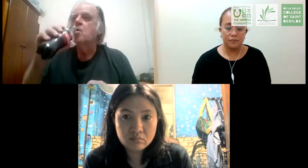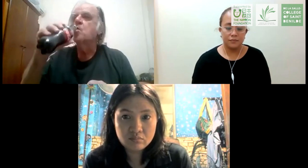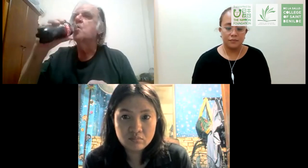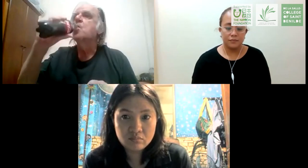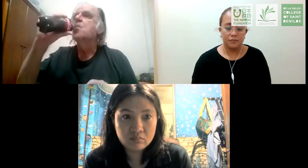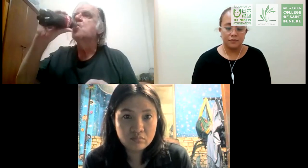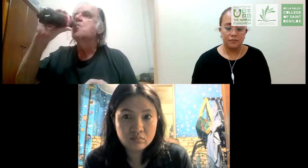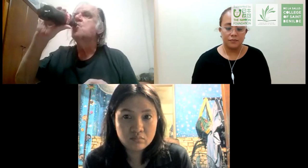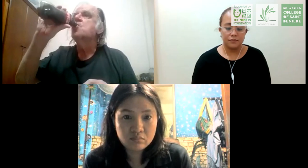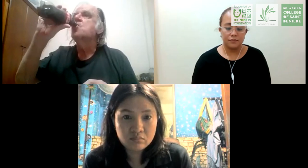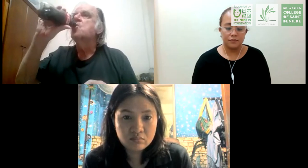Hold on.